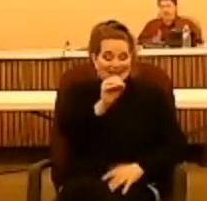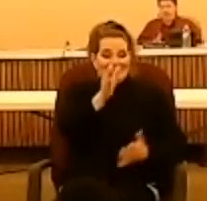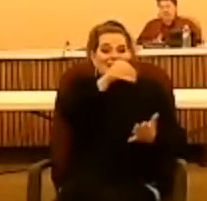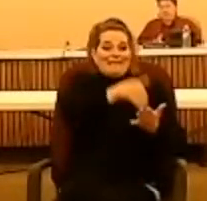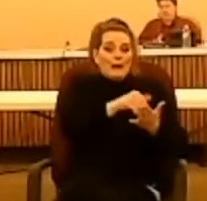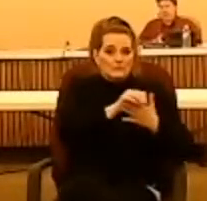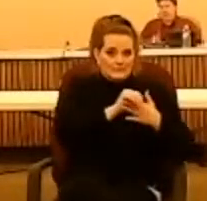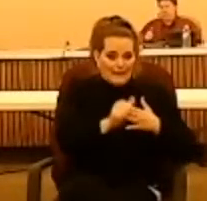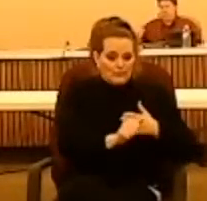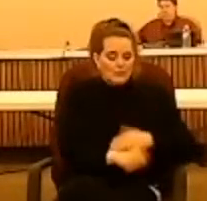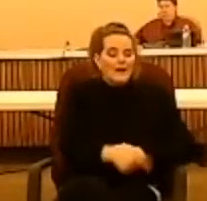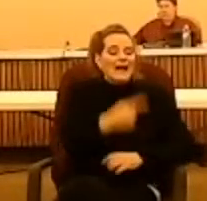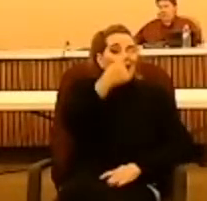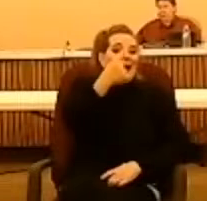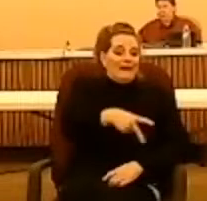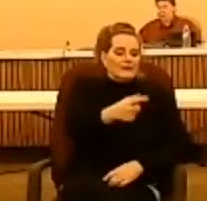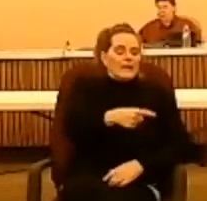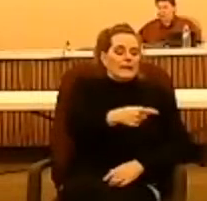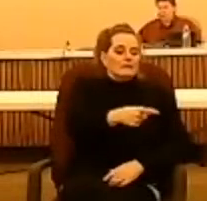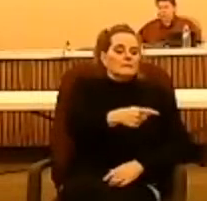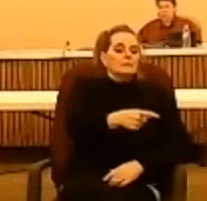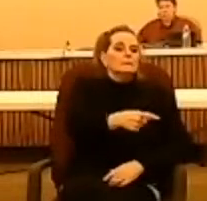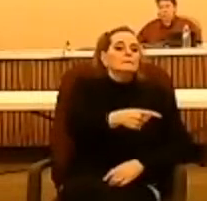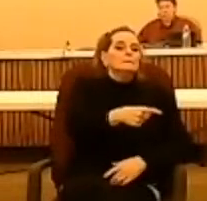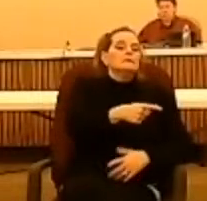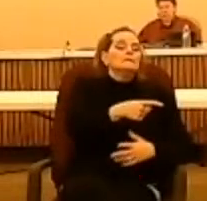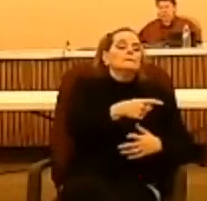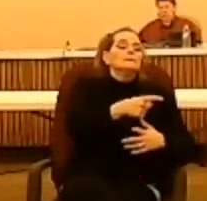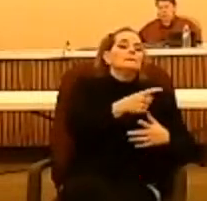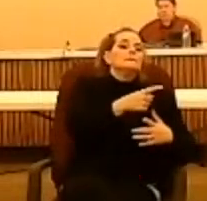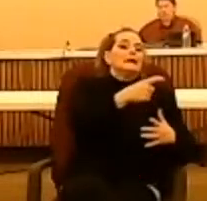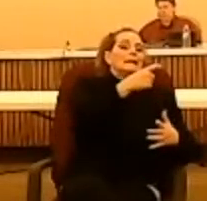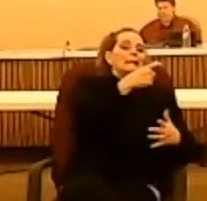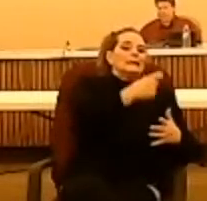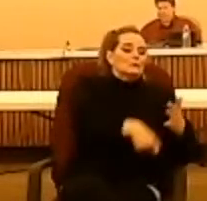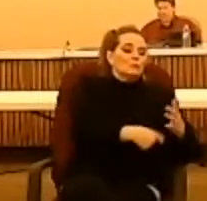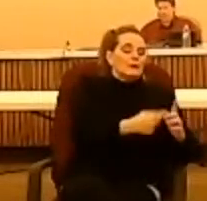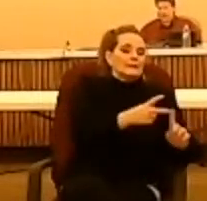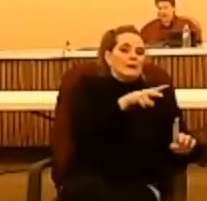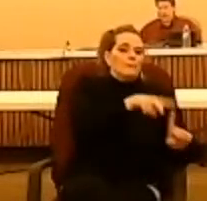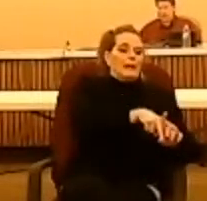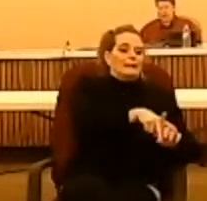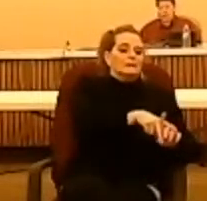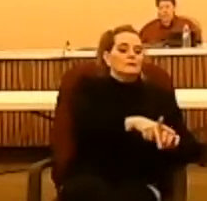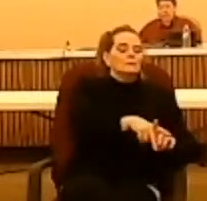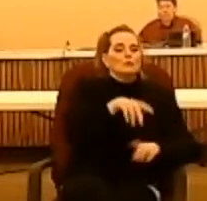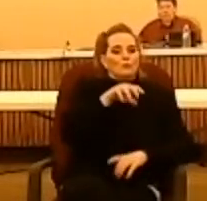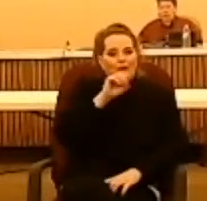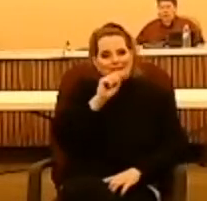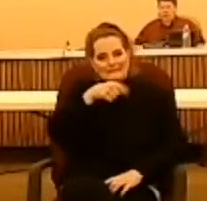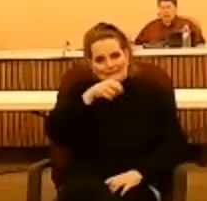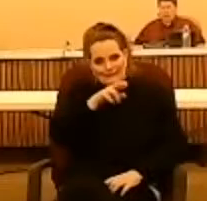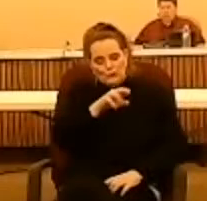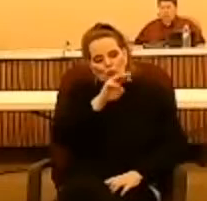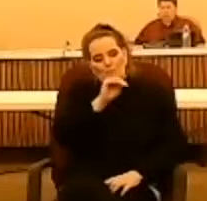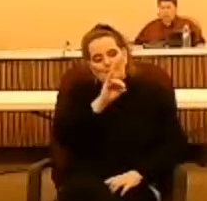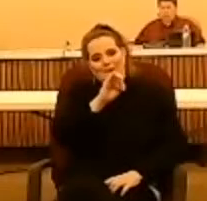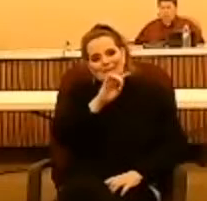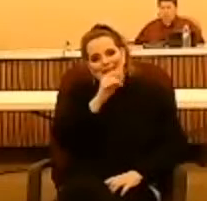half of that gets credited towards what they owe under the seeker mitigation plan. So if you take